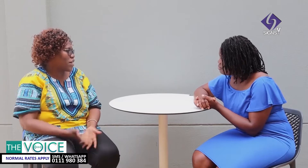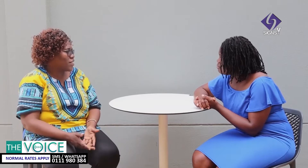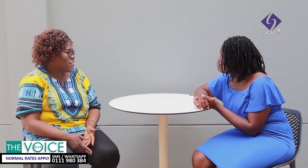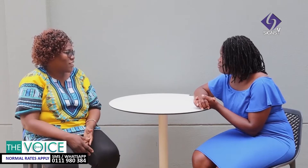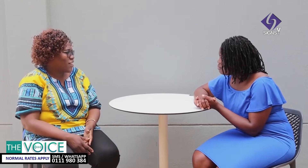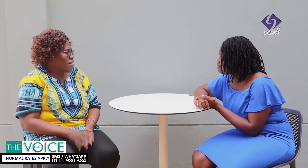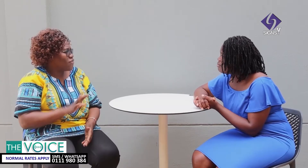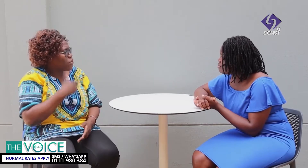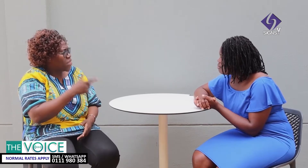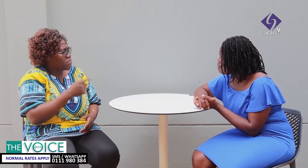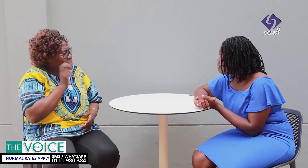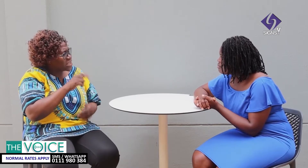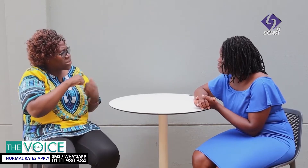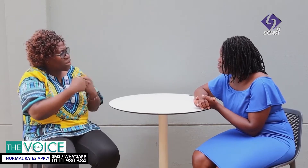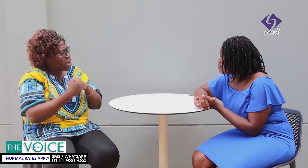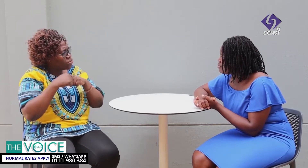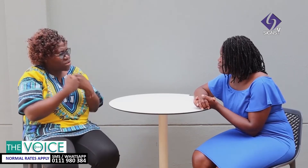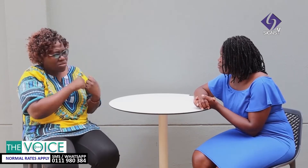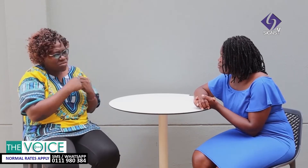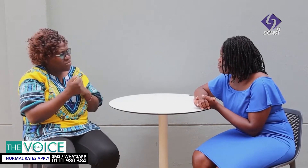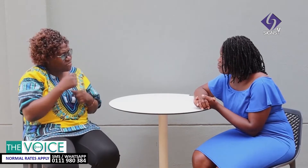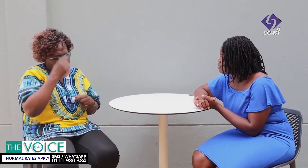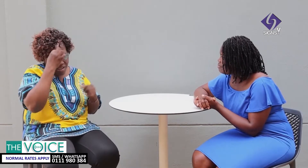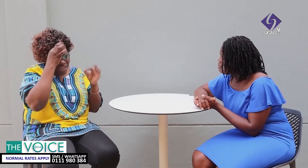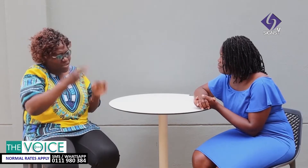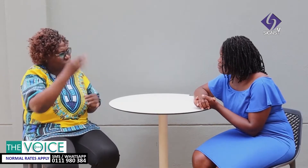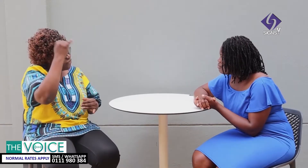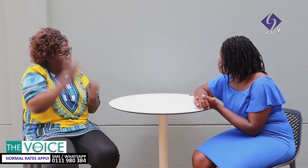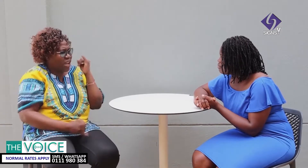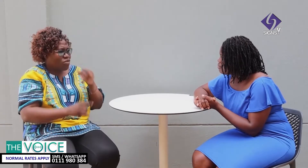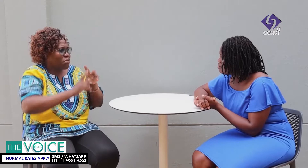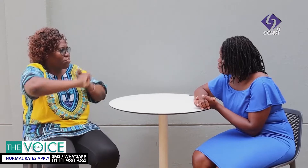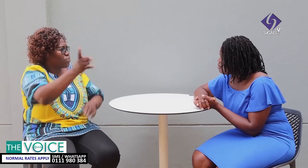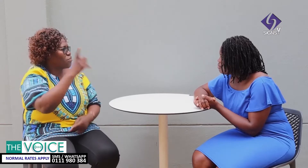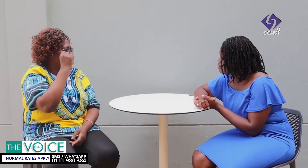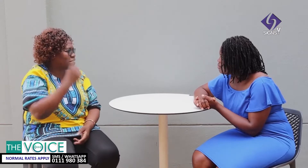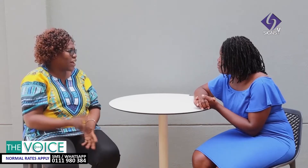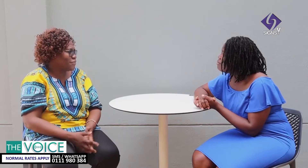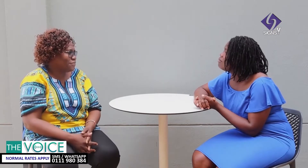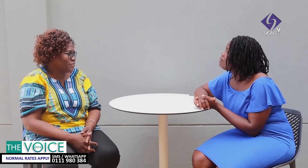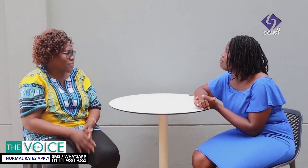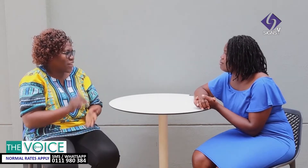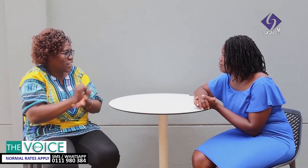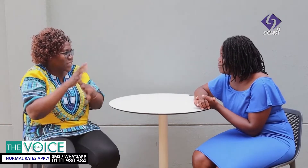I actually escaped to Mombasa, and later my uncle came to look for me. But at this point, I had already moved to Kisauni to stay